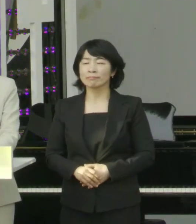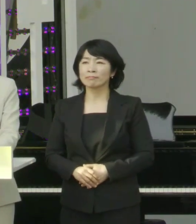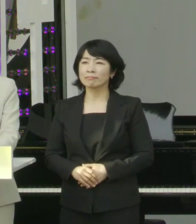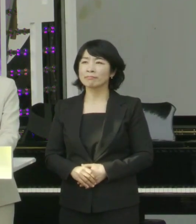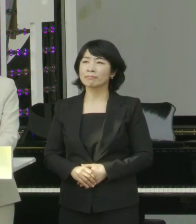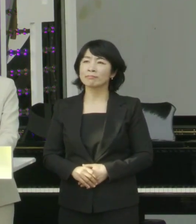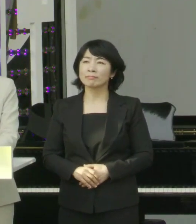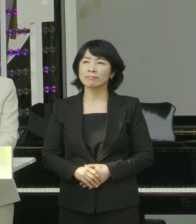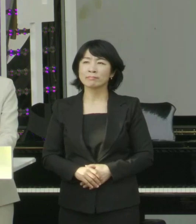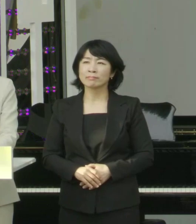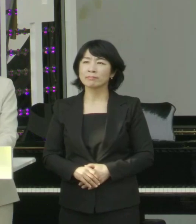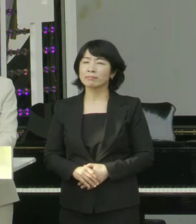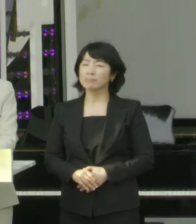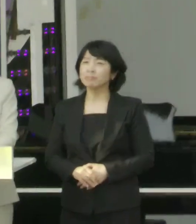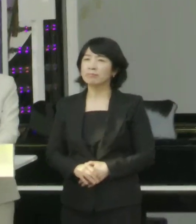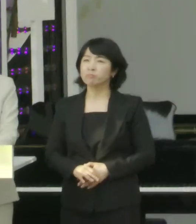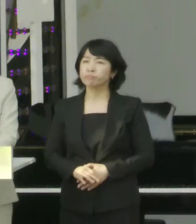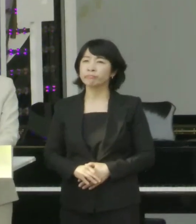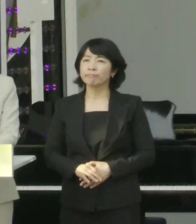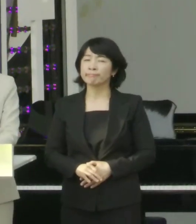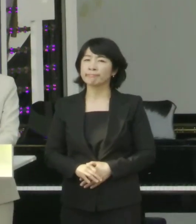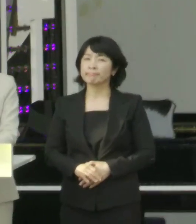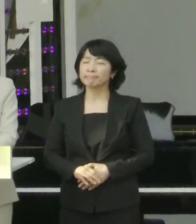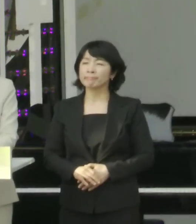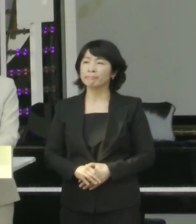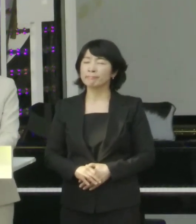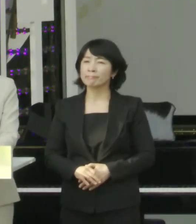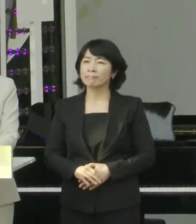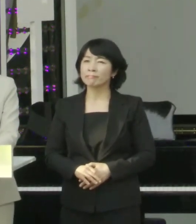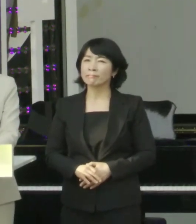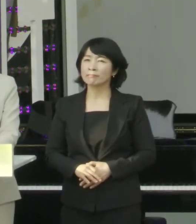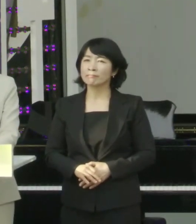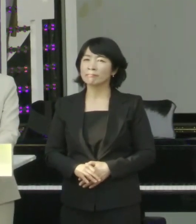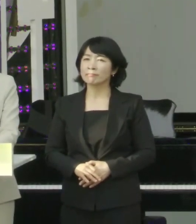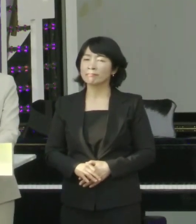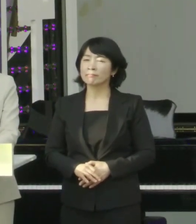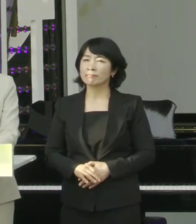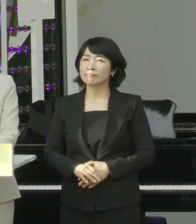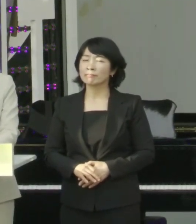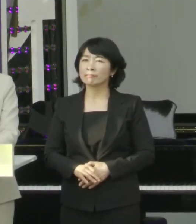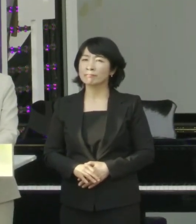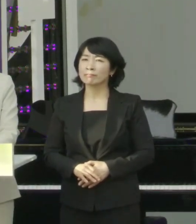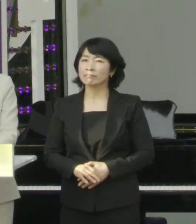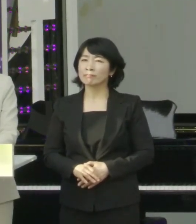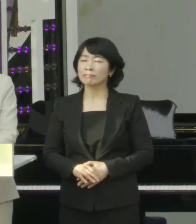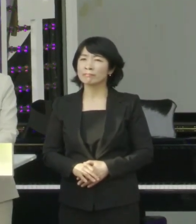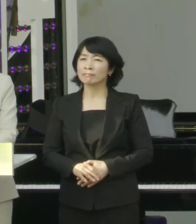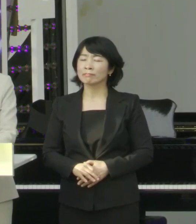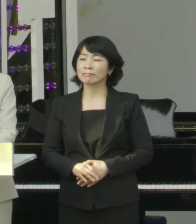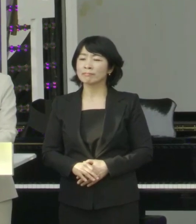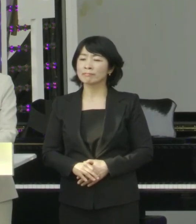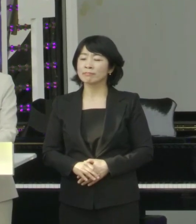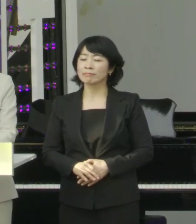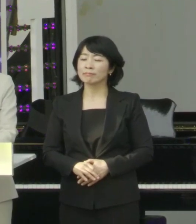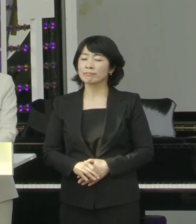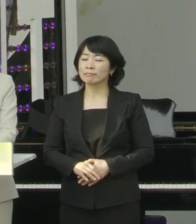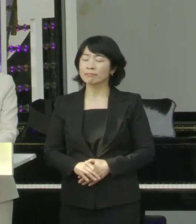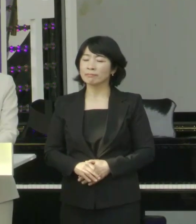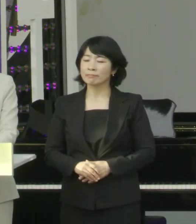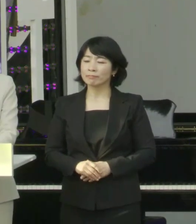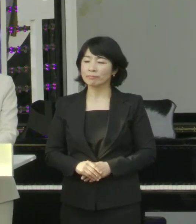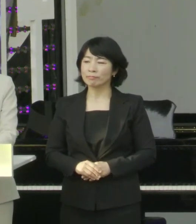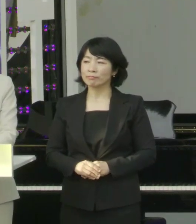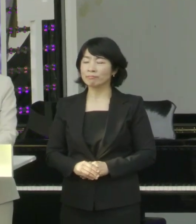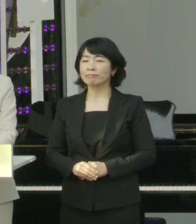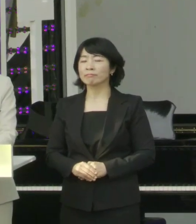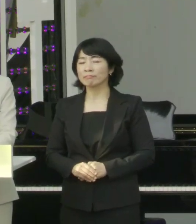to nurturing future ceramic artists. And student Mr. Sang-ho Lee and Ms. Seo-eun Park from the